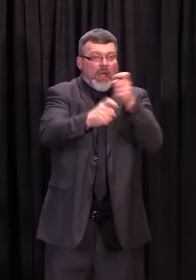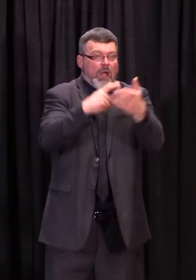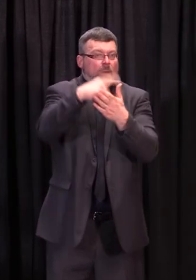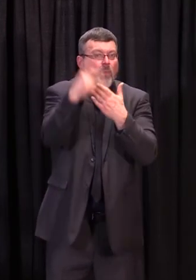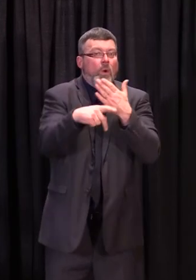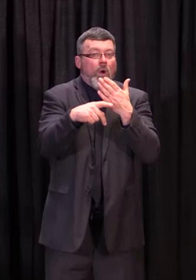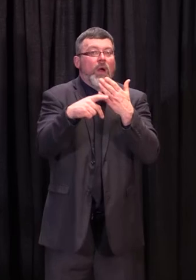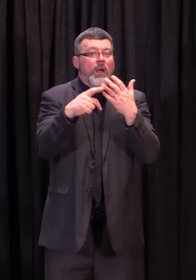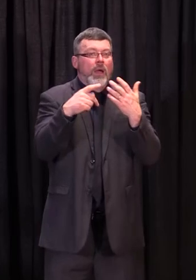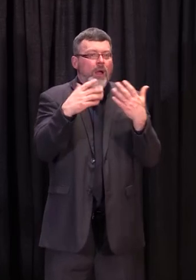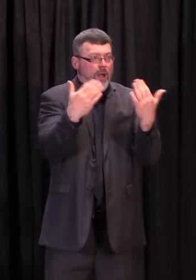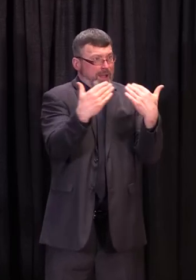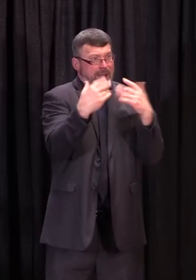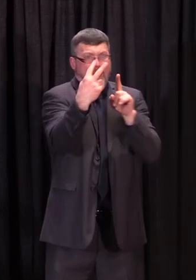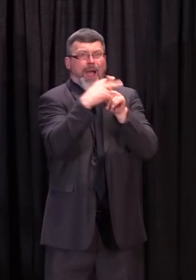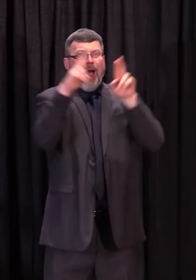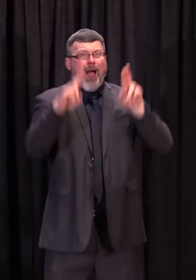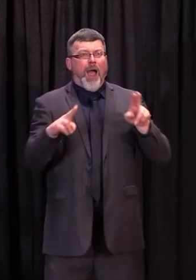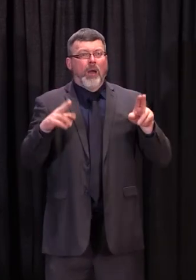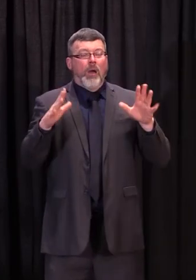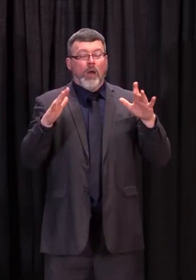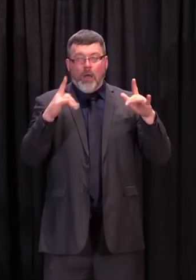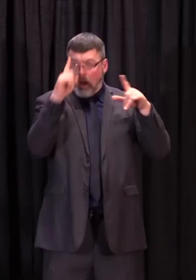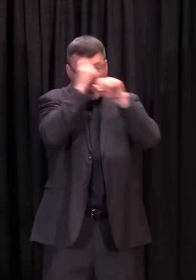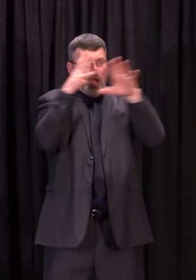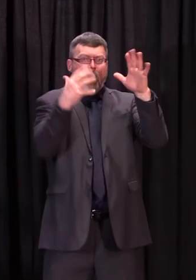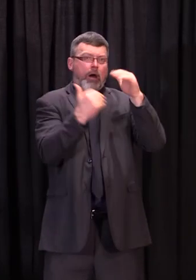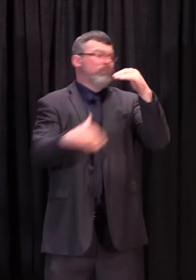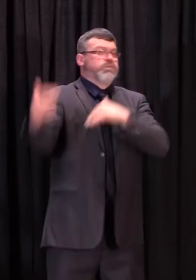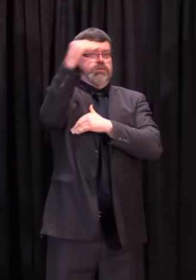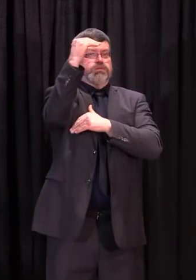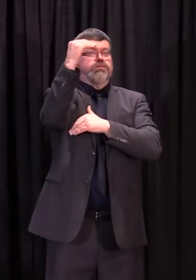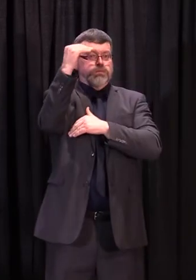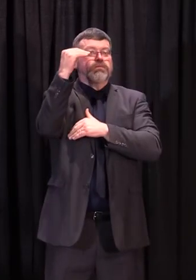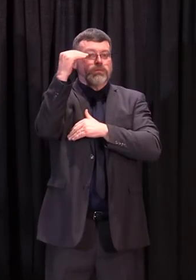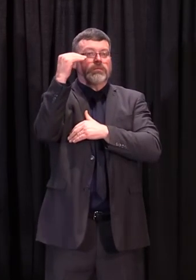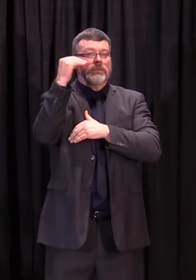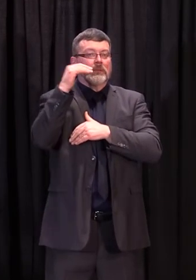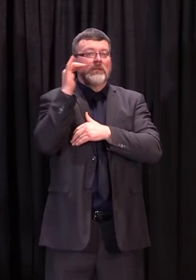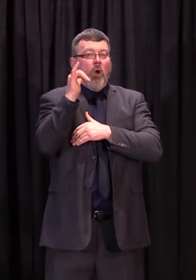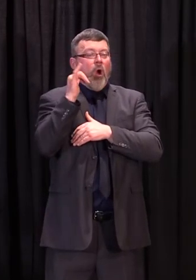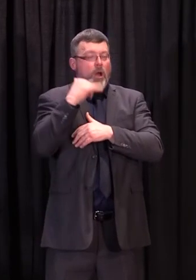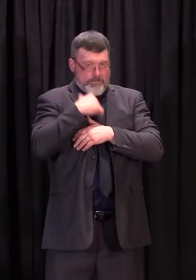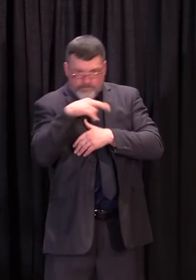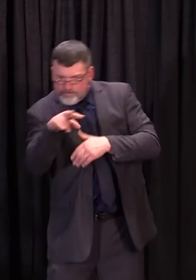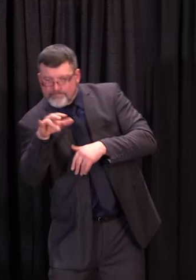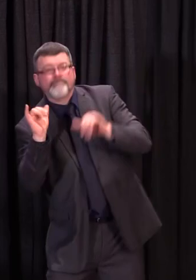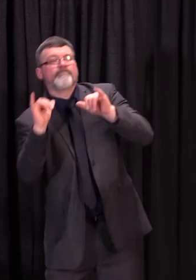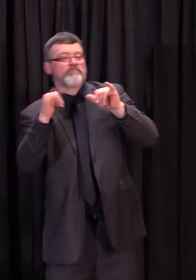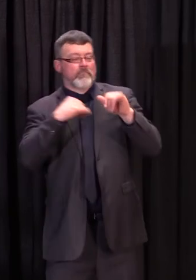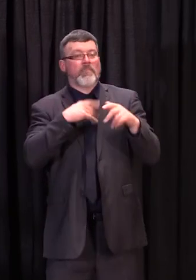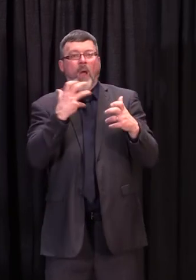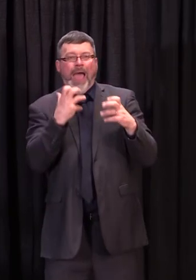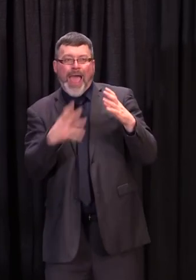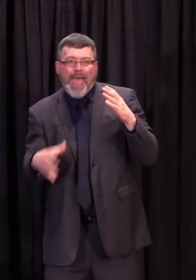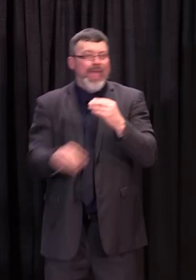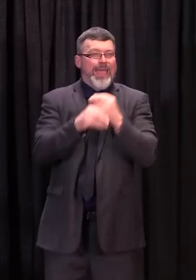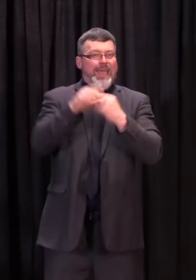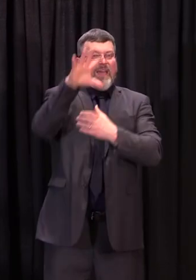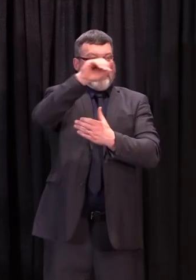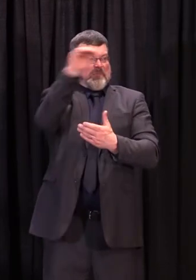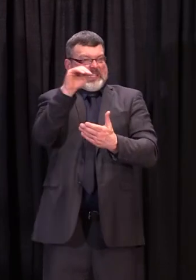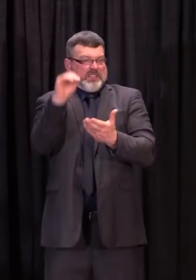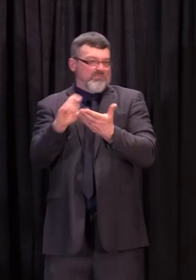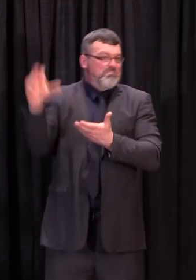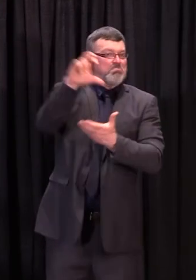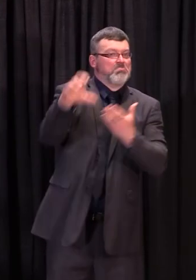year. So let's put $50 million more towards it. And let's create a $20 million